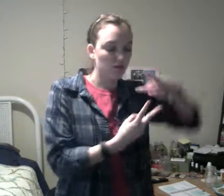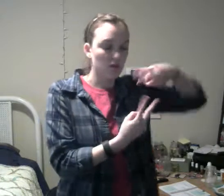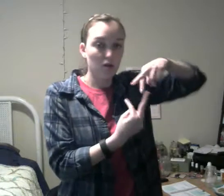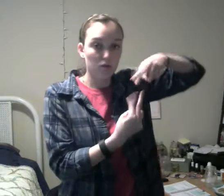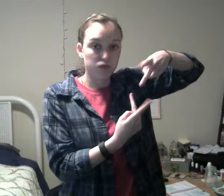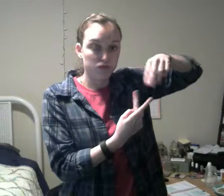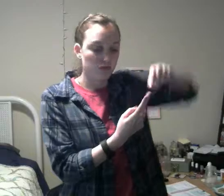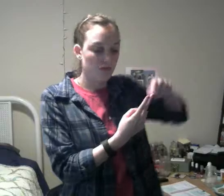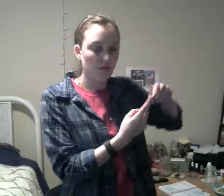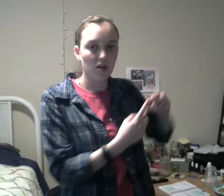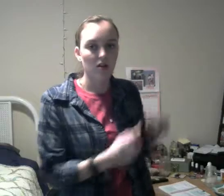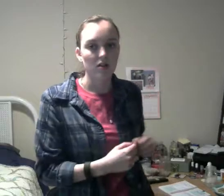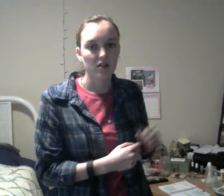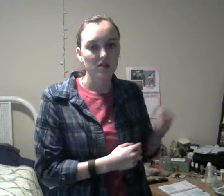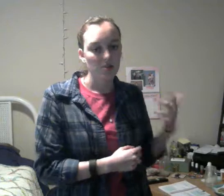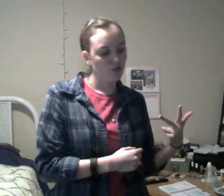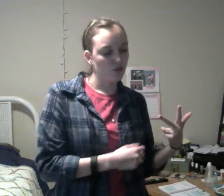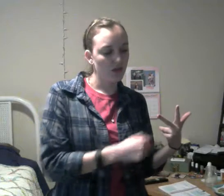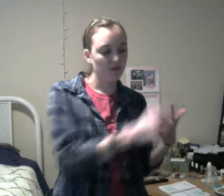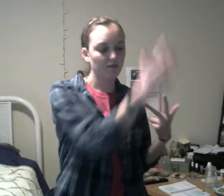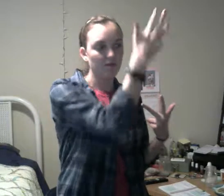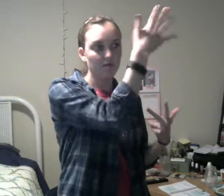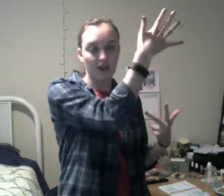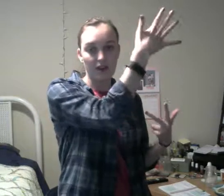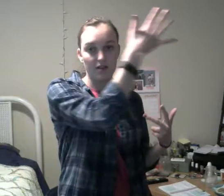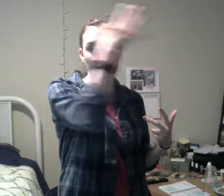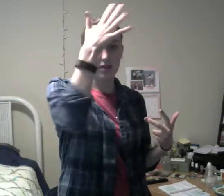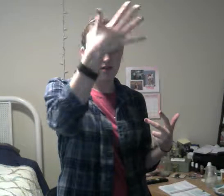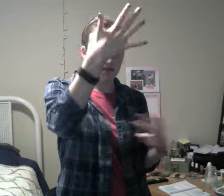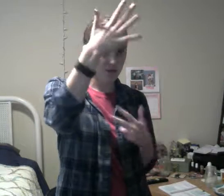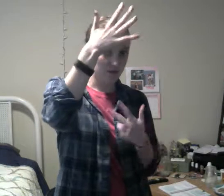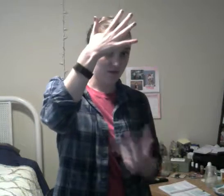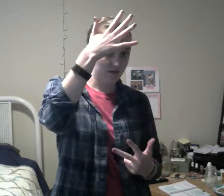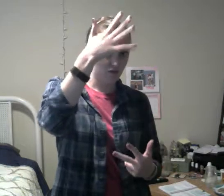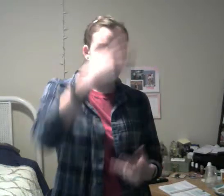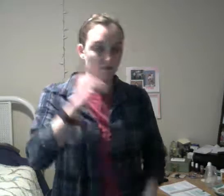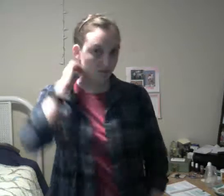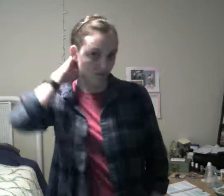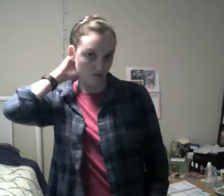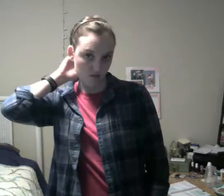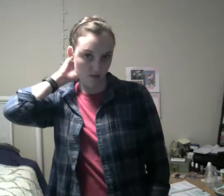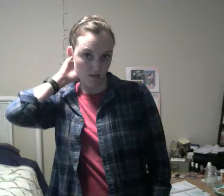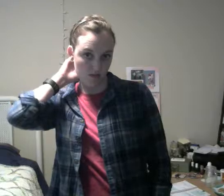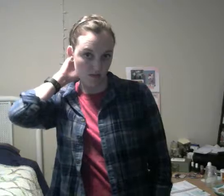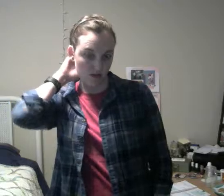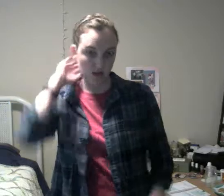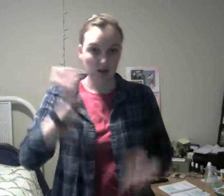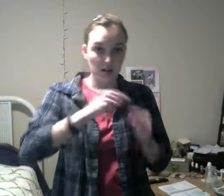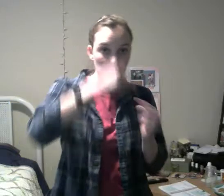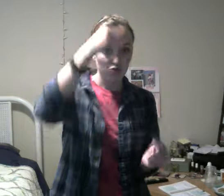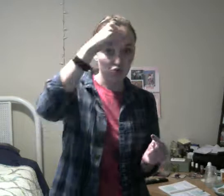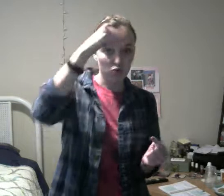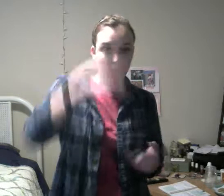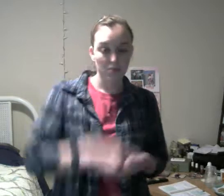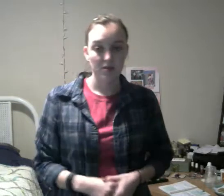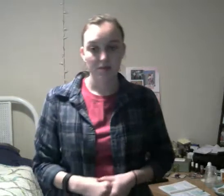to 5'. And so DNA is what's called anti-parallel. It runs in opposite directions. It's parallel with the nitrogenous bases on the